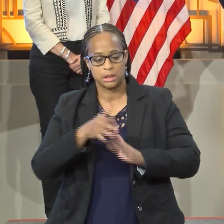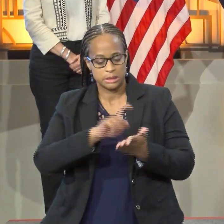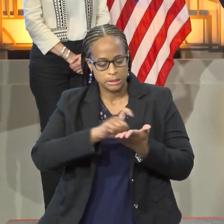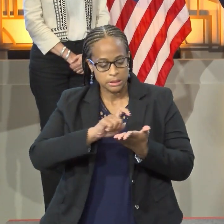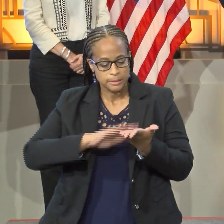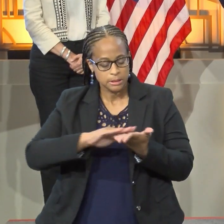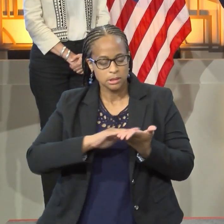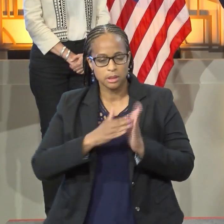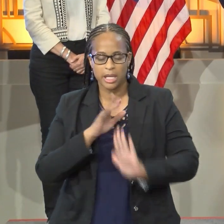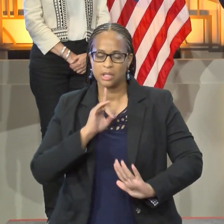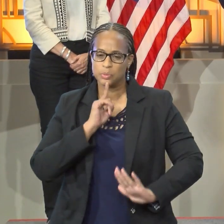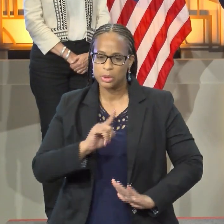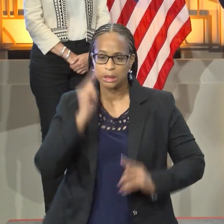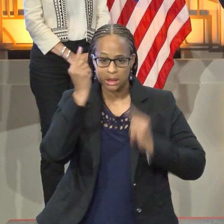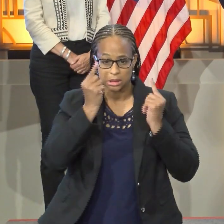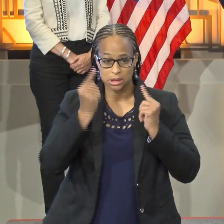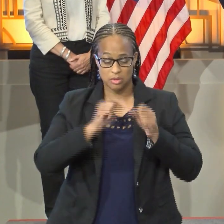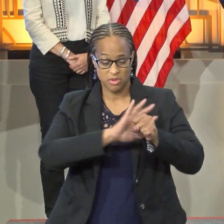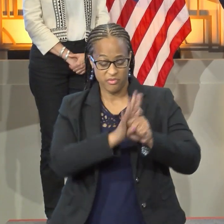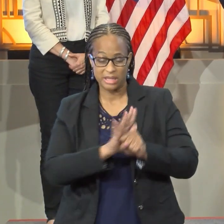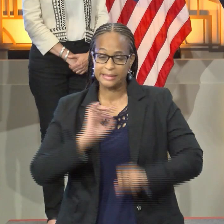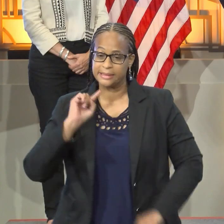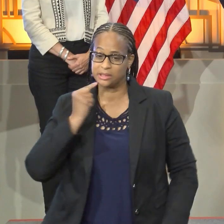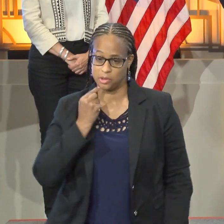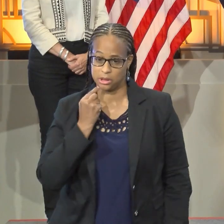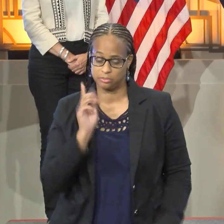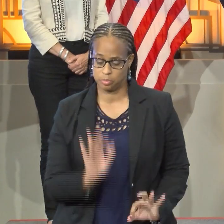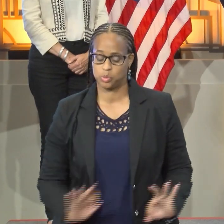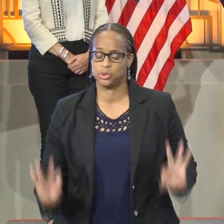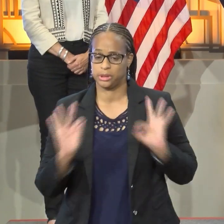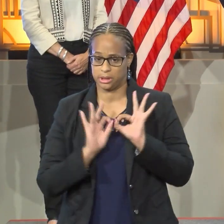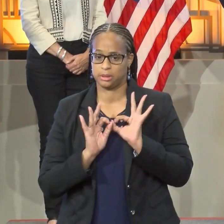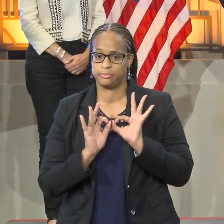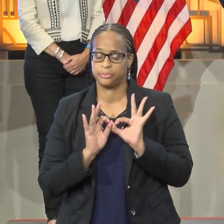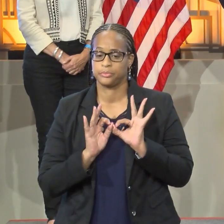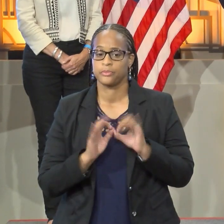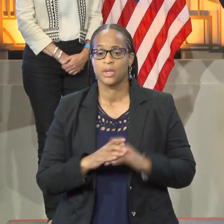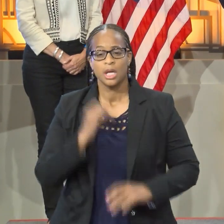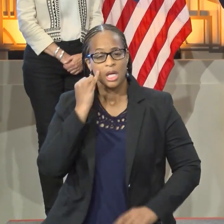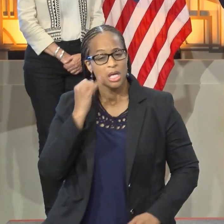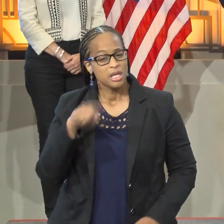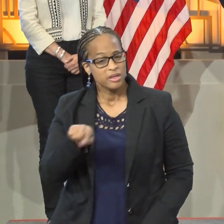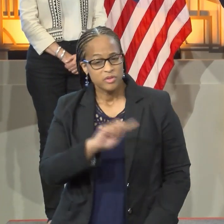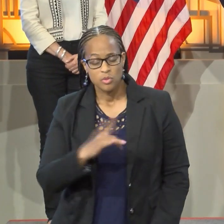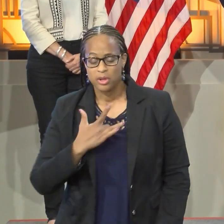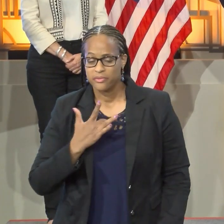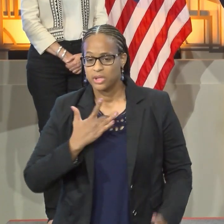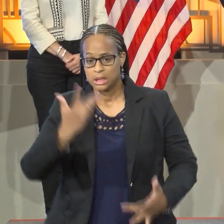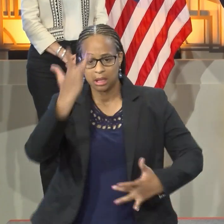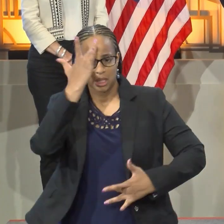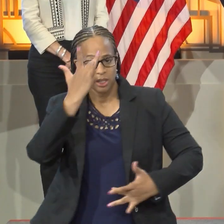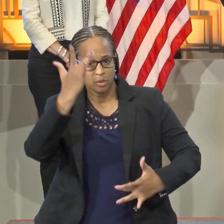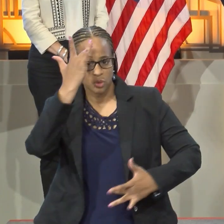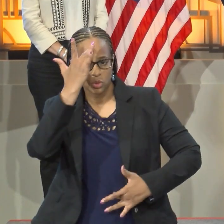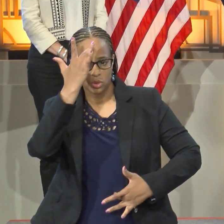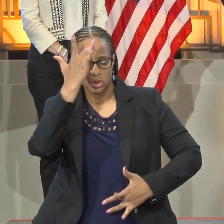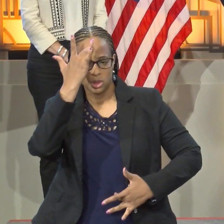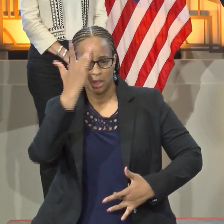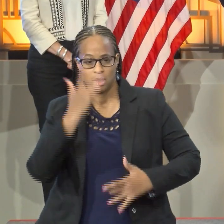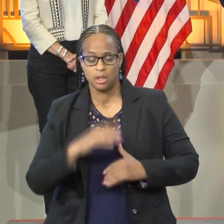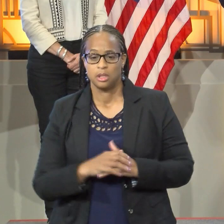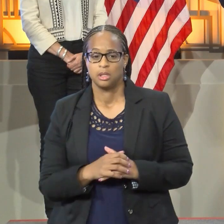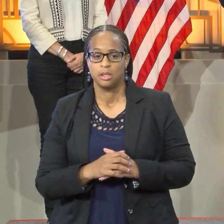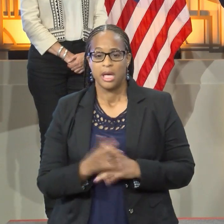this virus very seriously. Now, let me also say, if you are feeling ill and